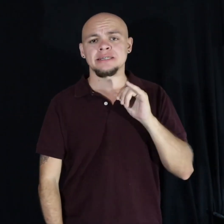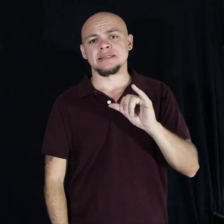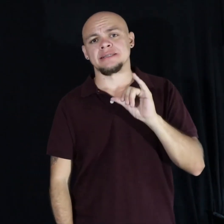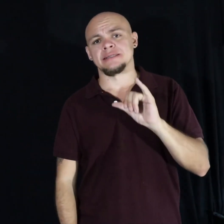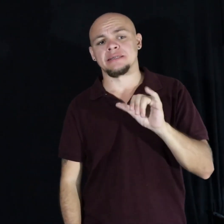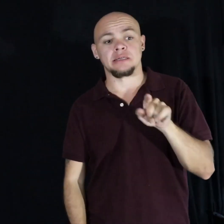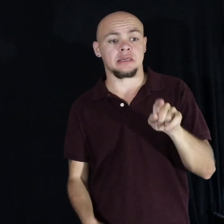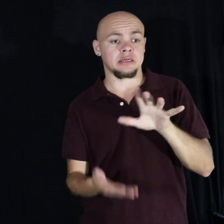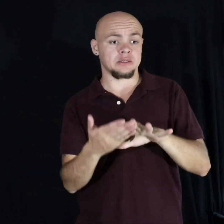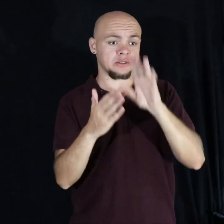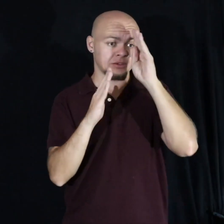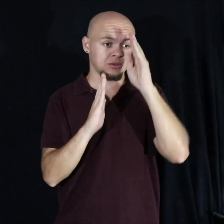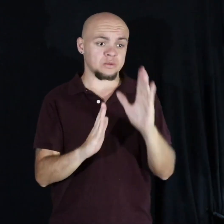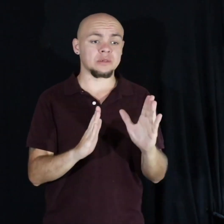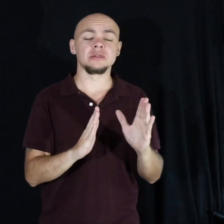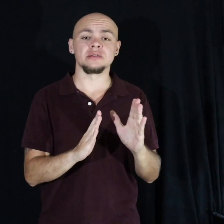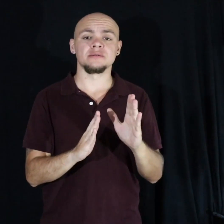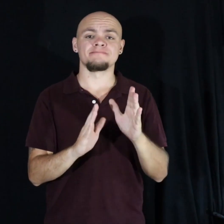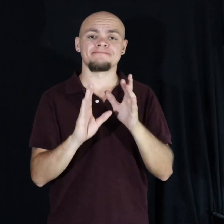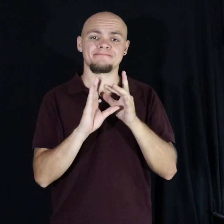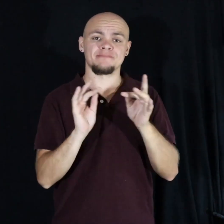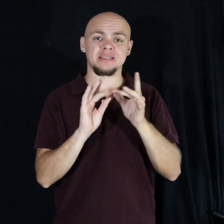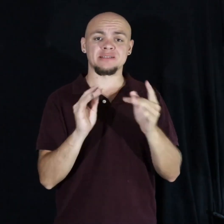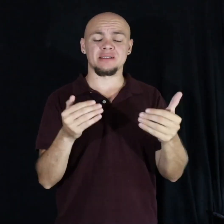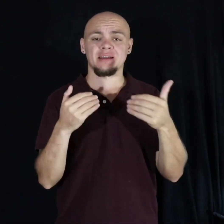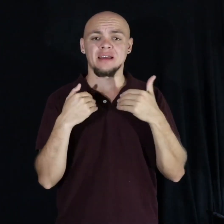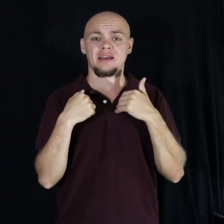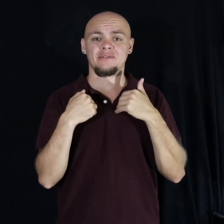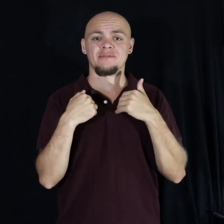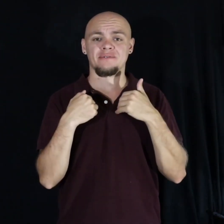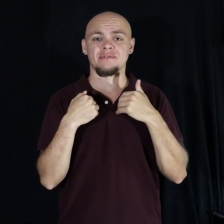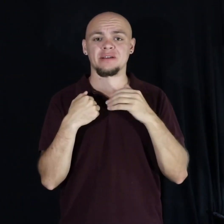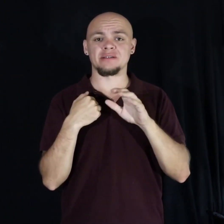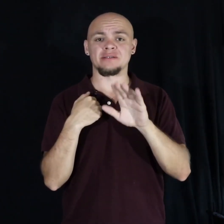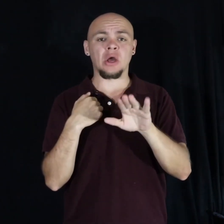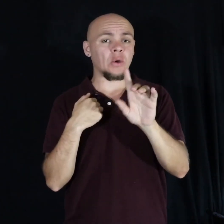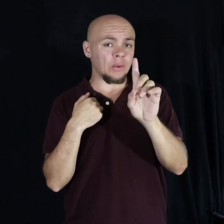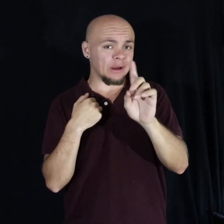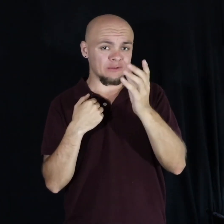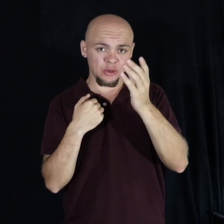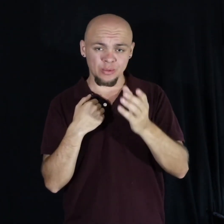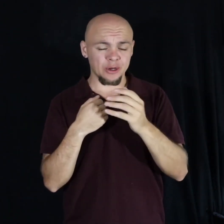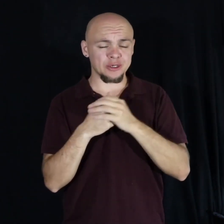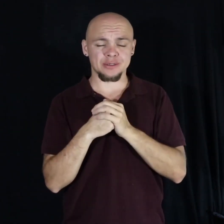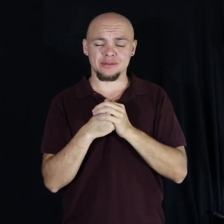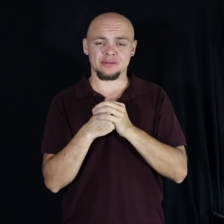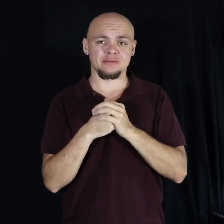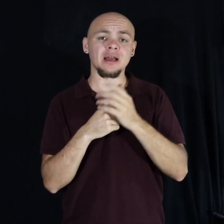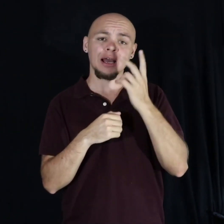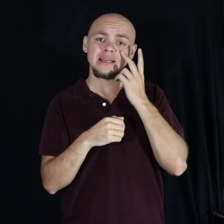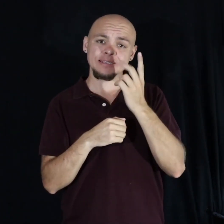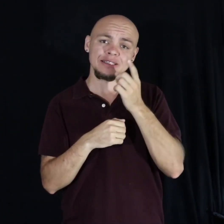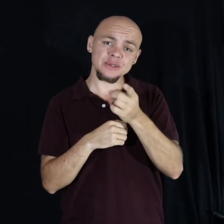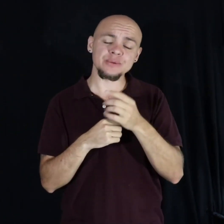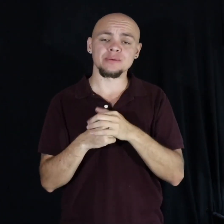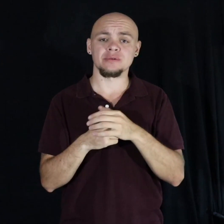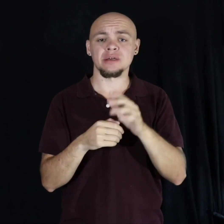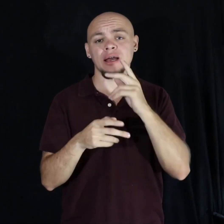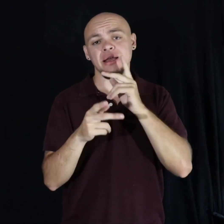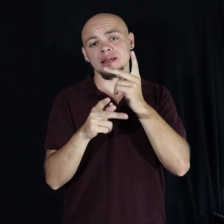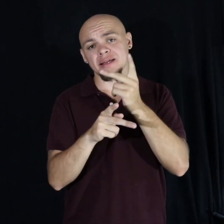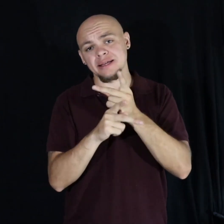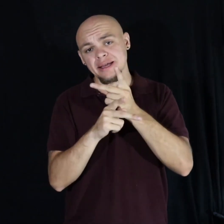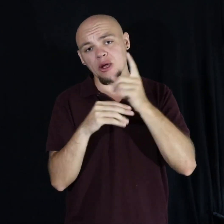To this student, I have a message for you. Wherever you are, I see you and I care about